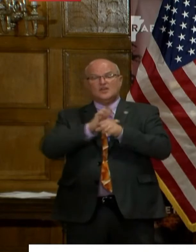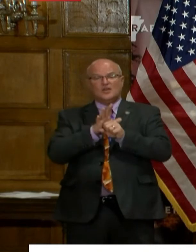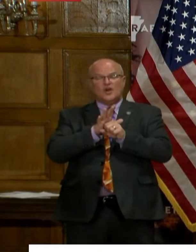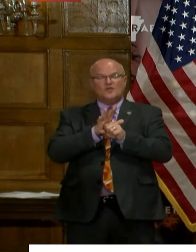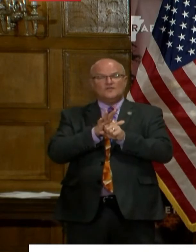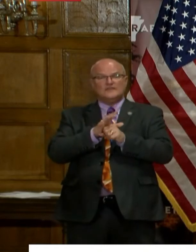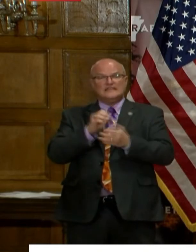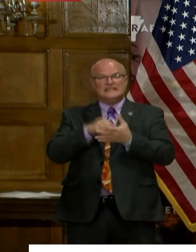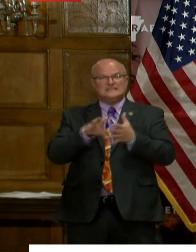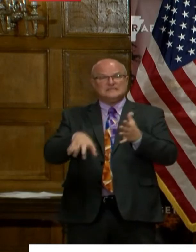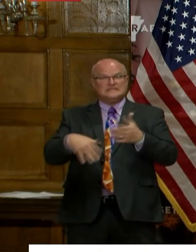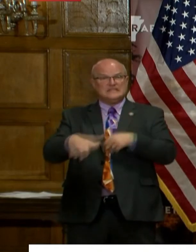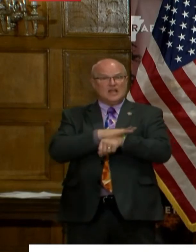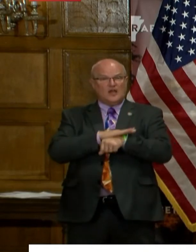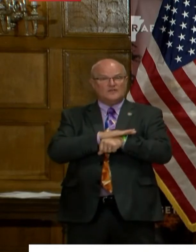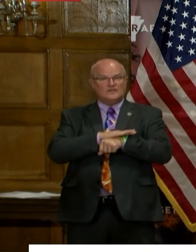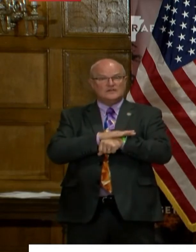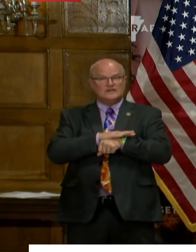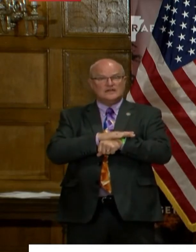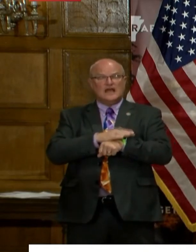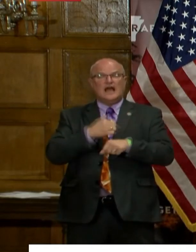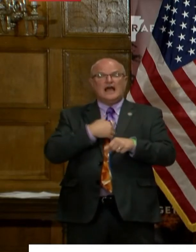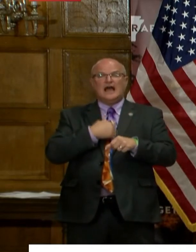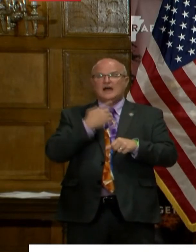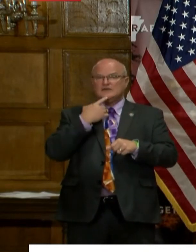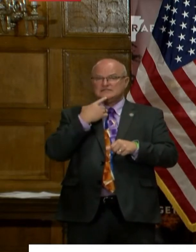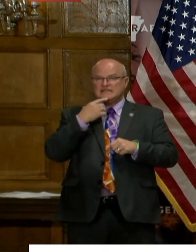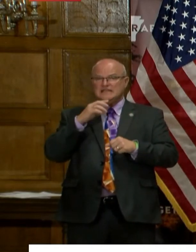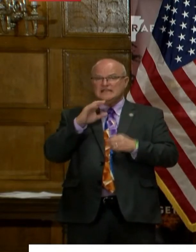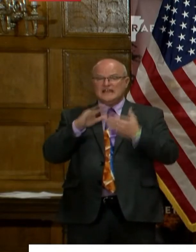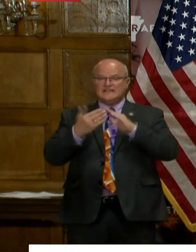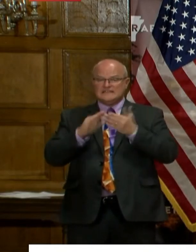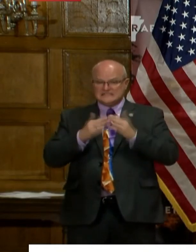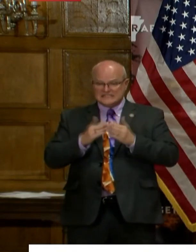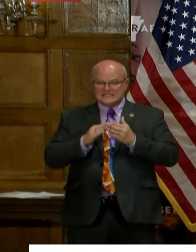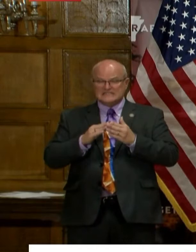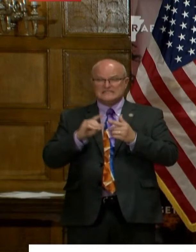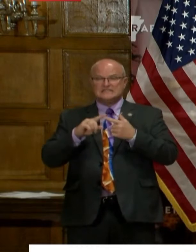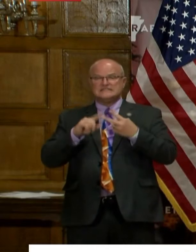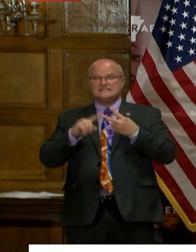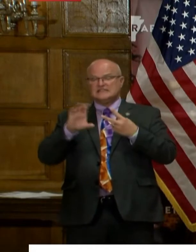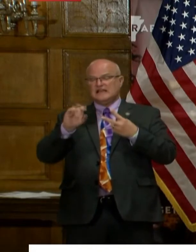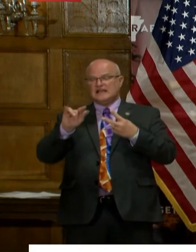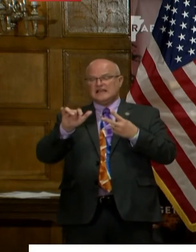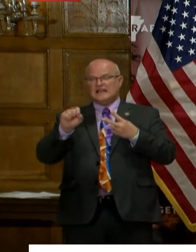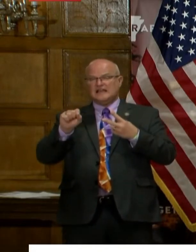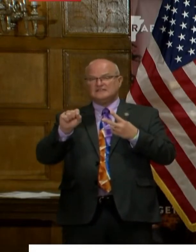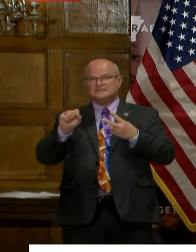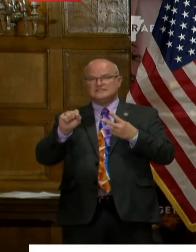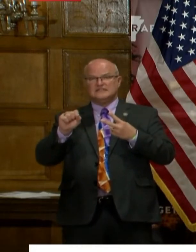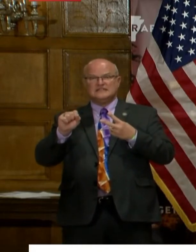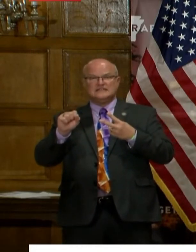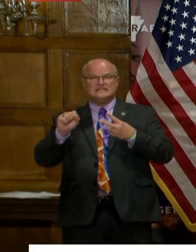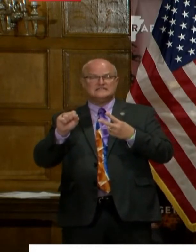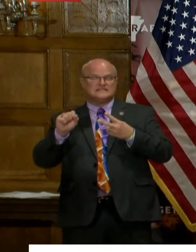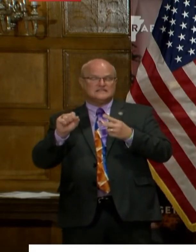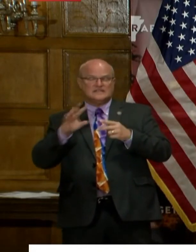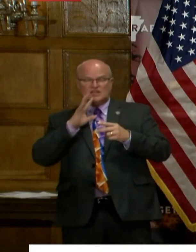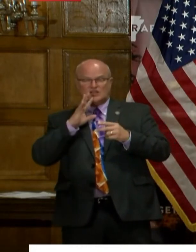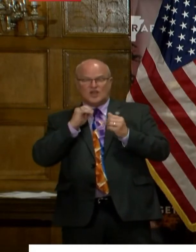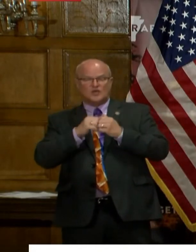can be covered. And so I would refer the cities and counties to their respective organizations or